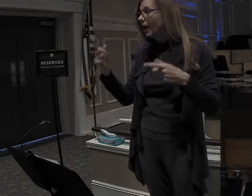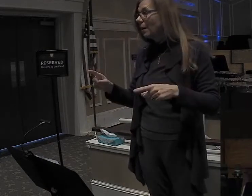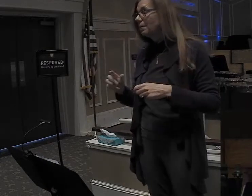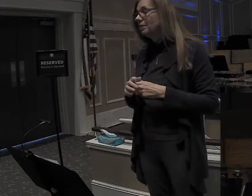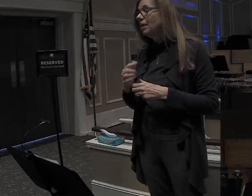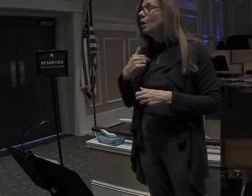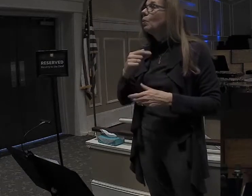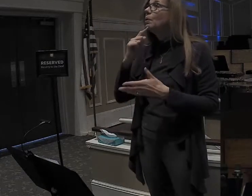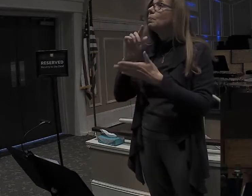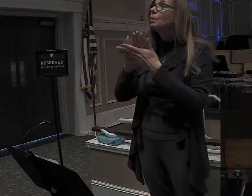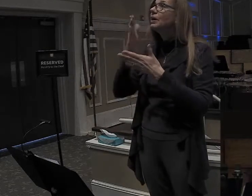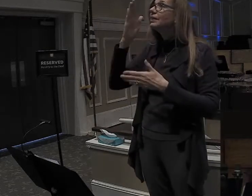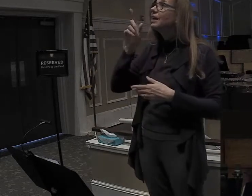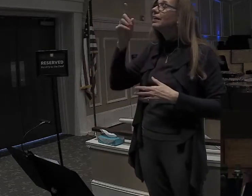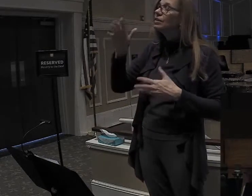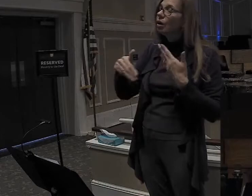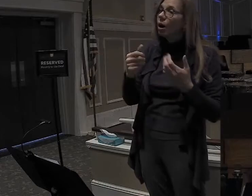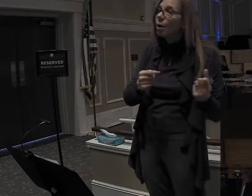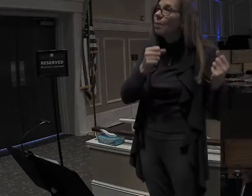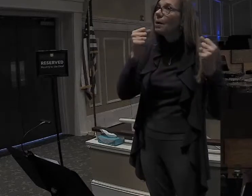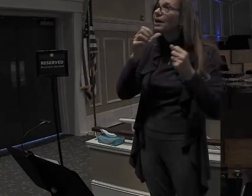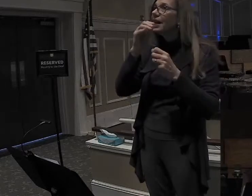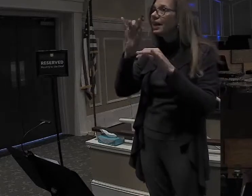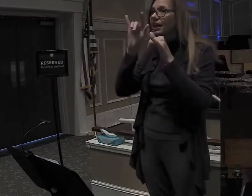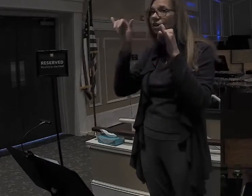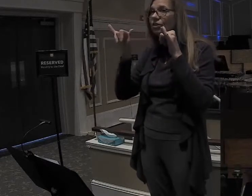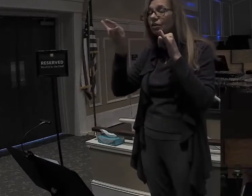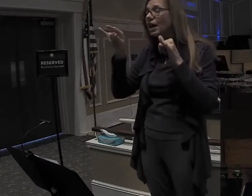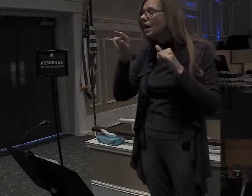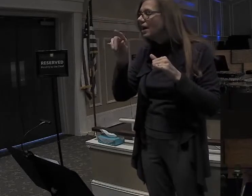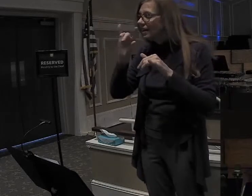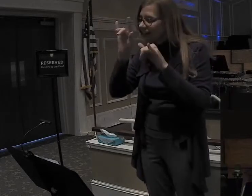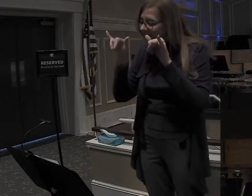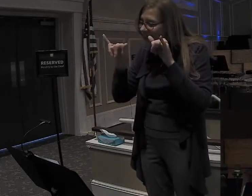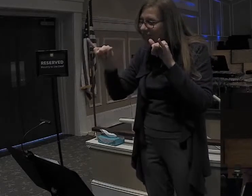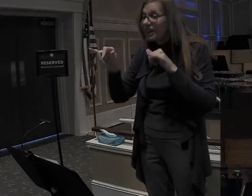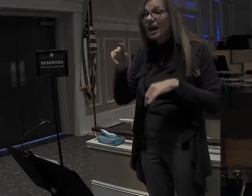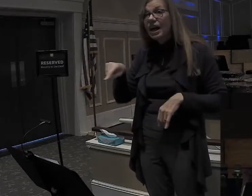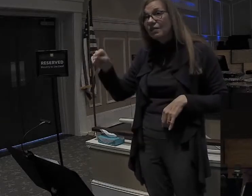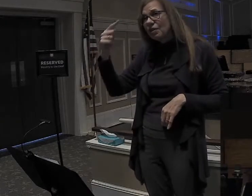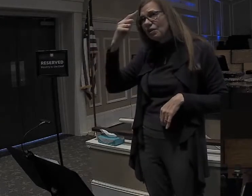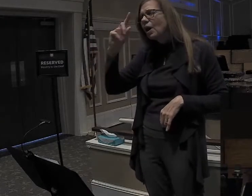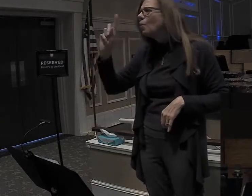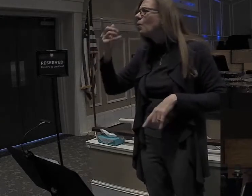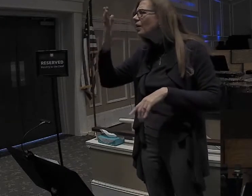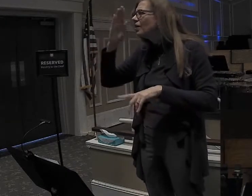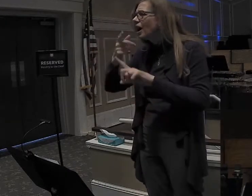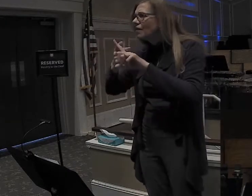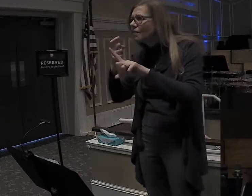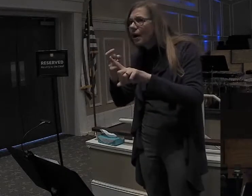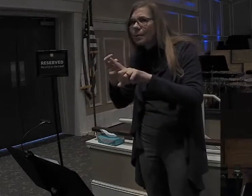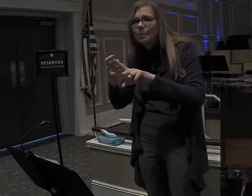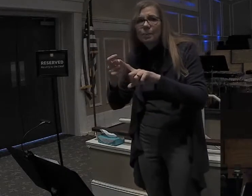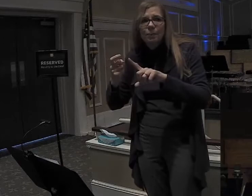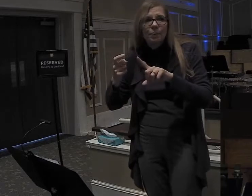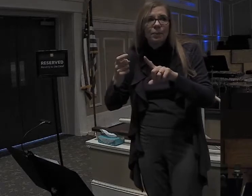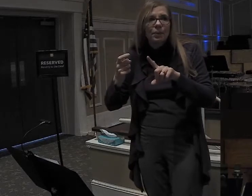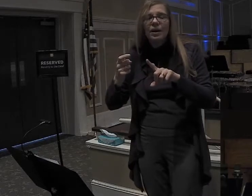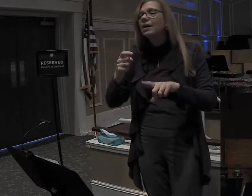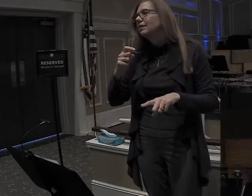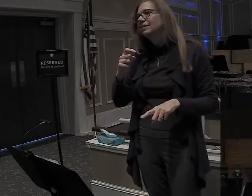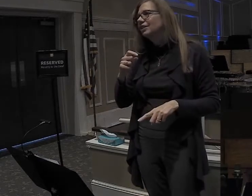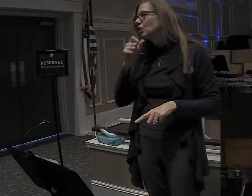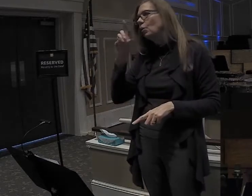He's almighty. We praise God because He's eternal. Have you ever spent time thinking about where God came from? Can I just encourage you, don't do it.